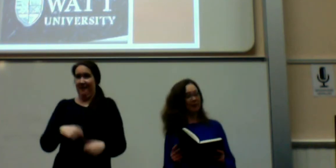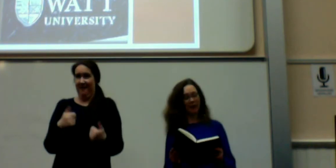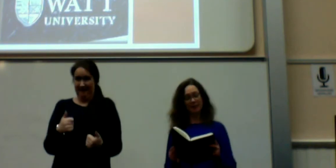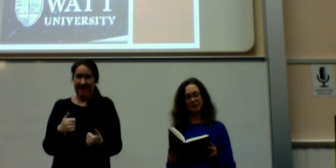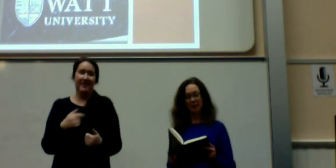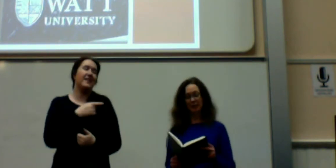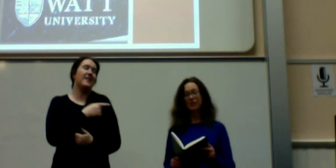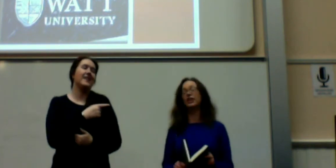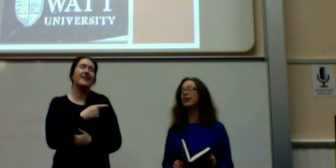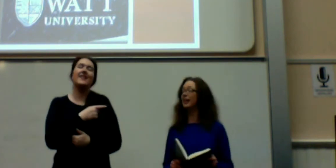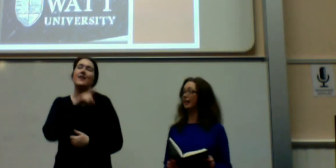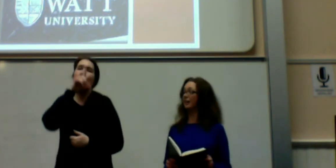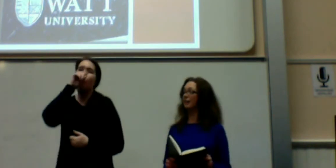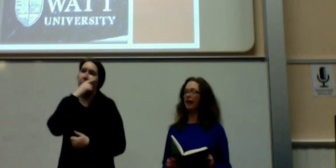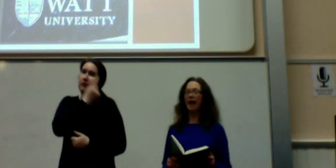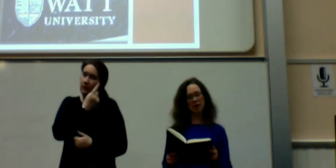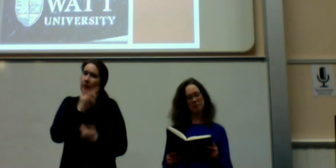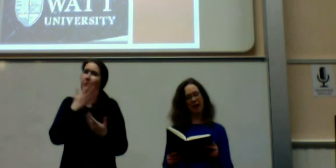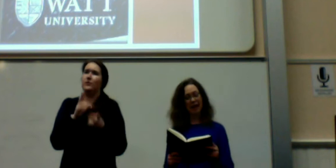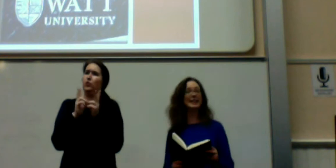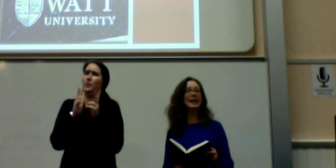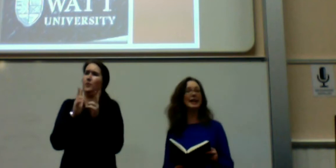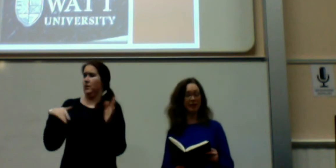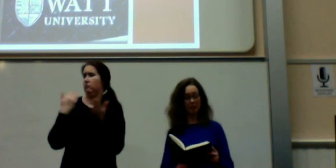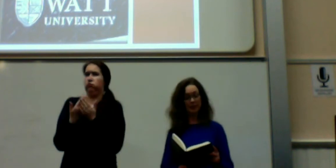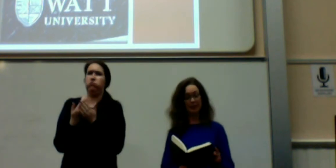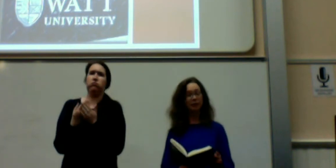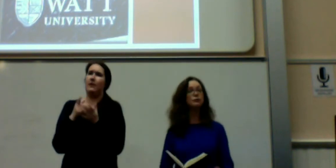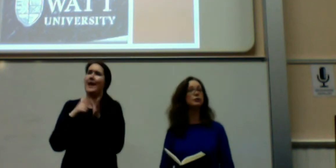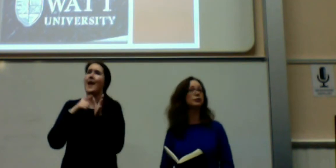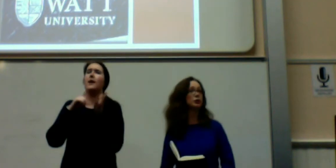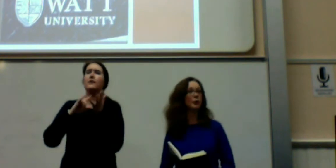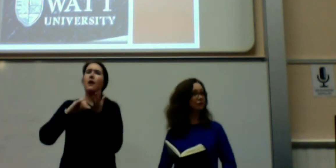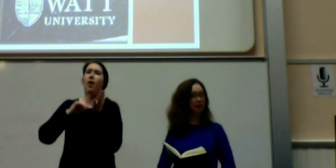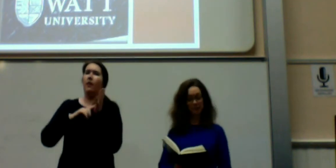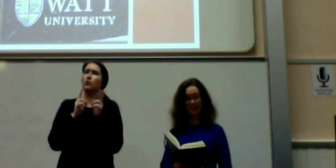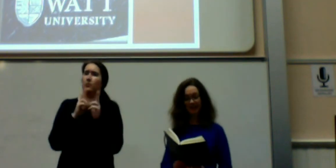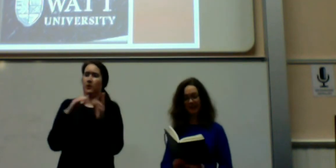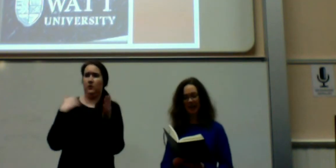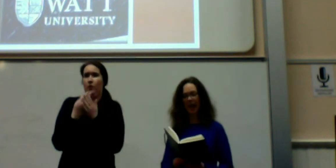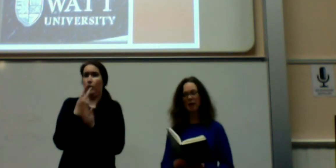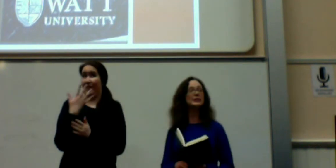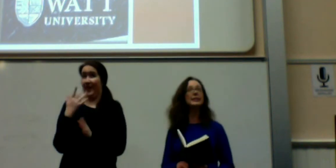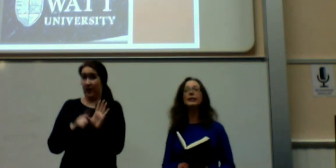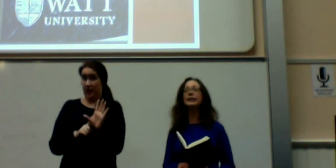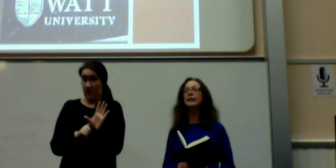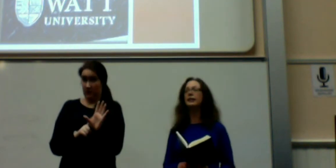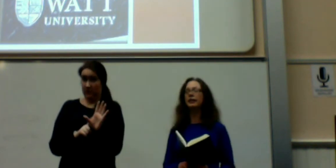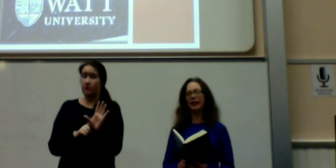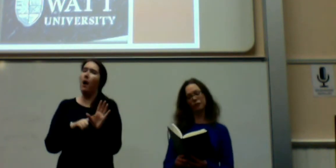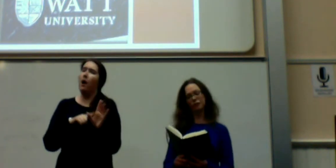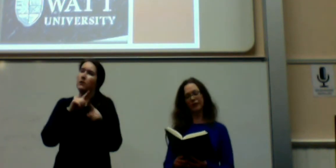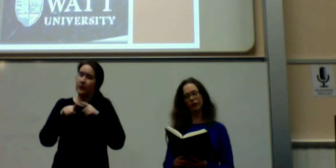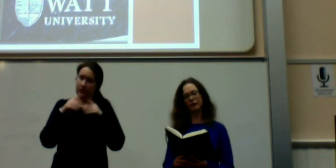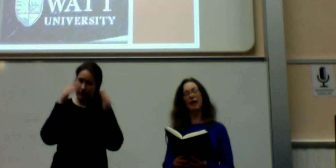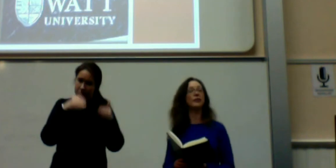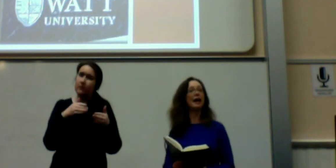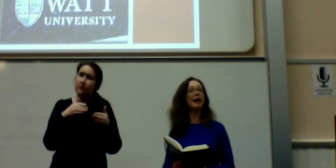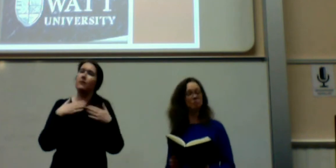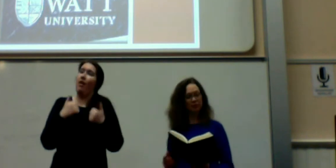Robin has been a practitioner in ASL interpreting for 25 years, particularly in the field